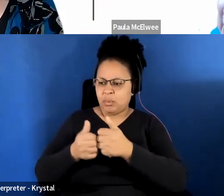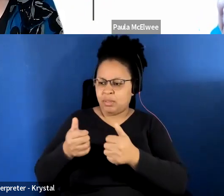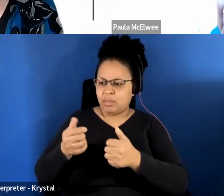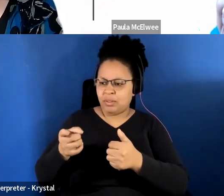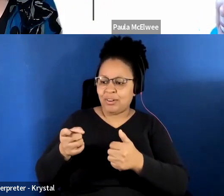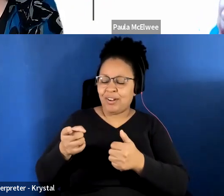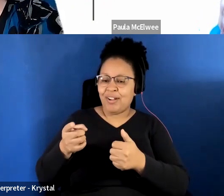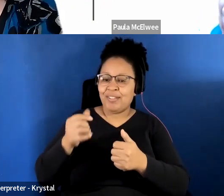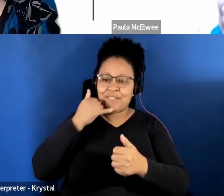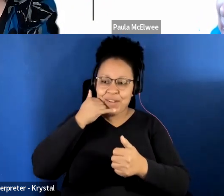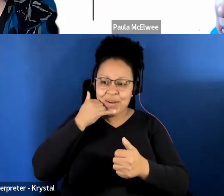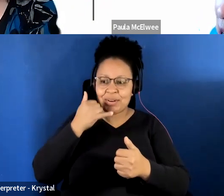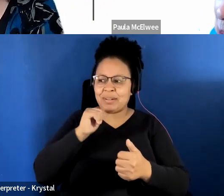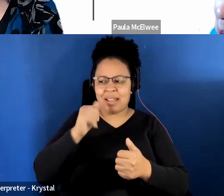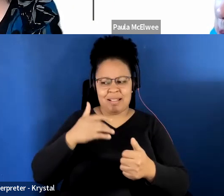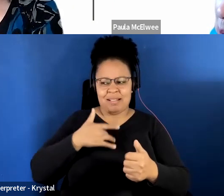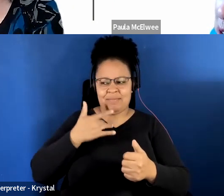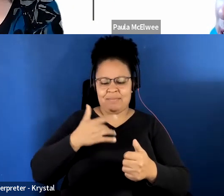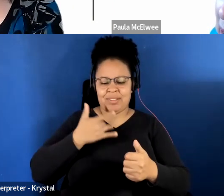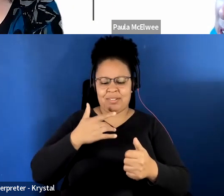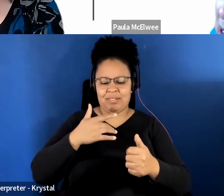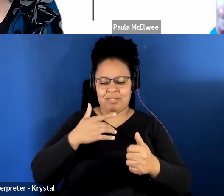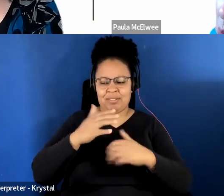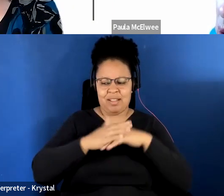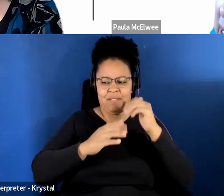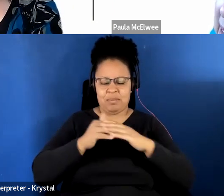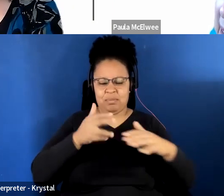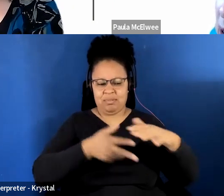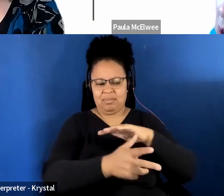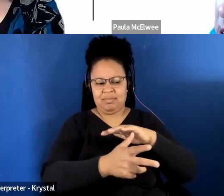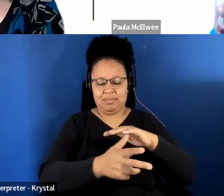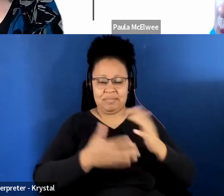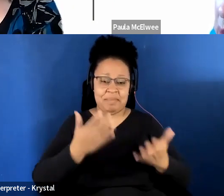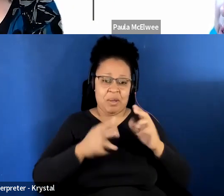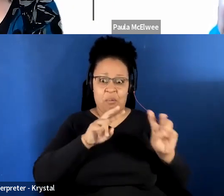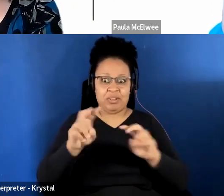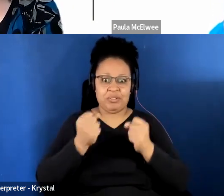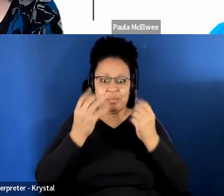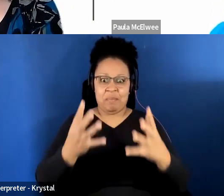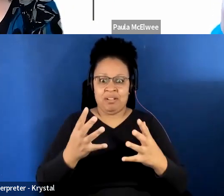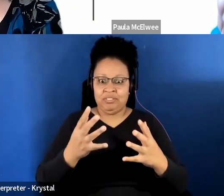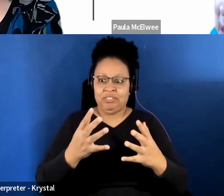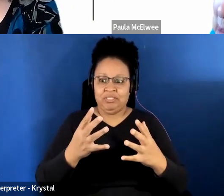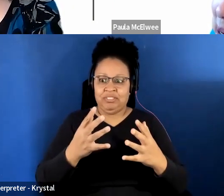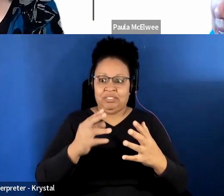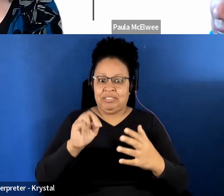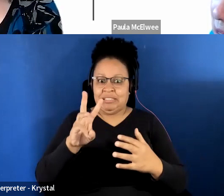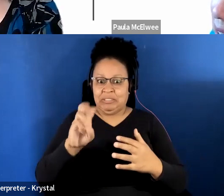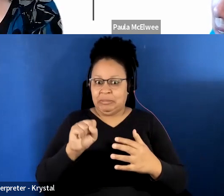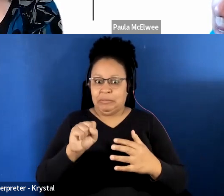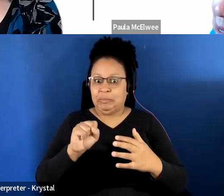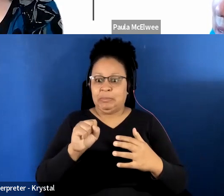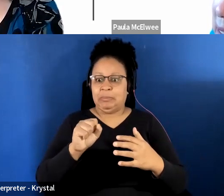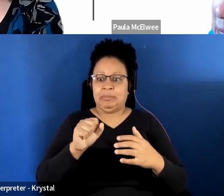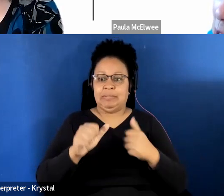much Dateline. Well, you know, maybe we should and just know worst case scenario, but you don't want to be in the worst case scenario, Mary. That's